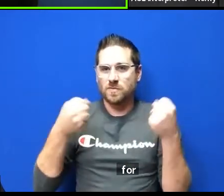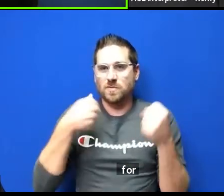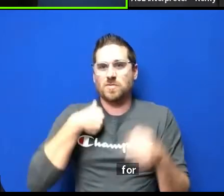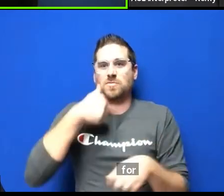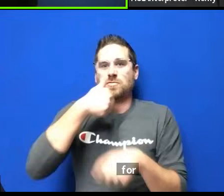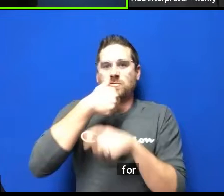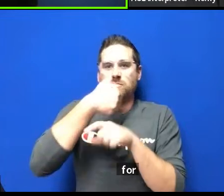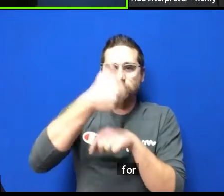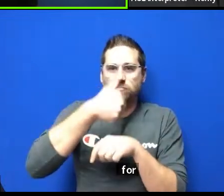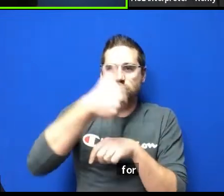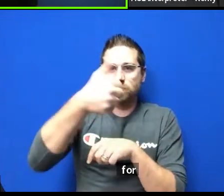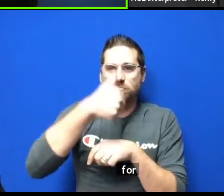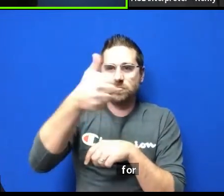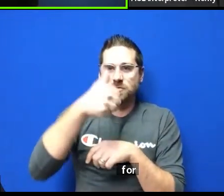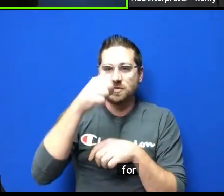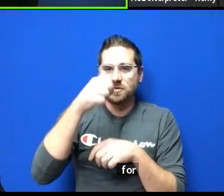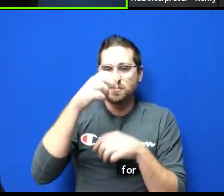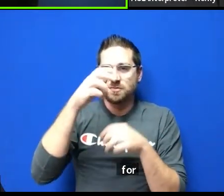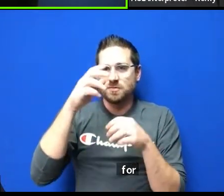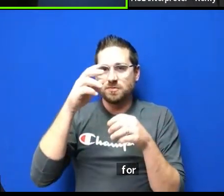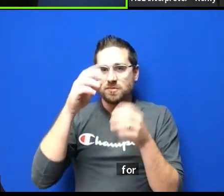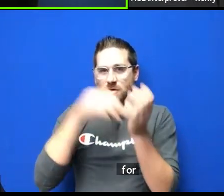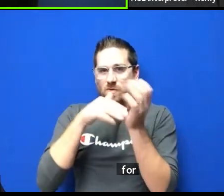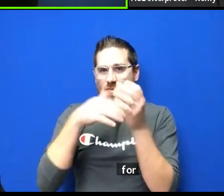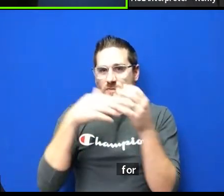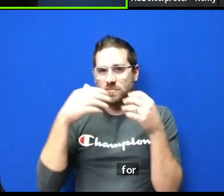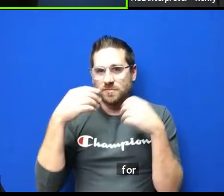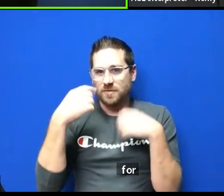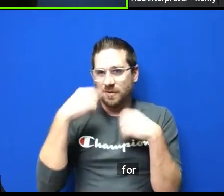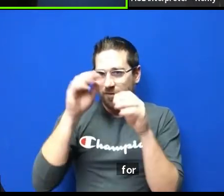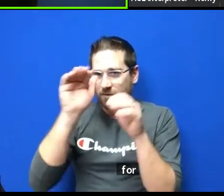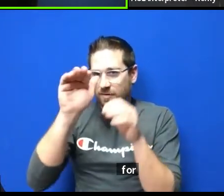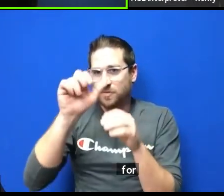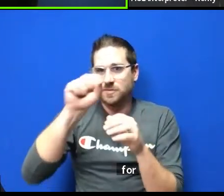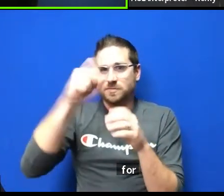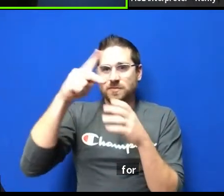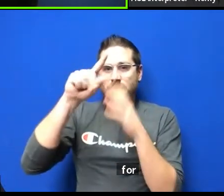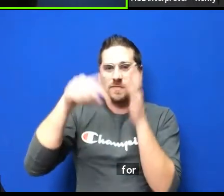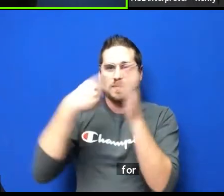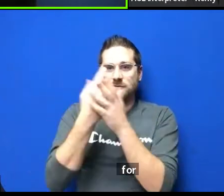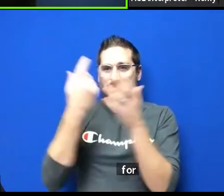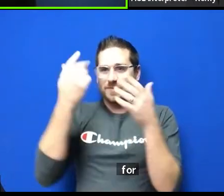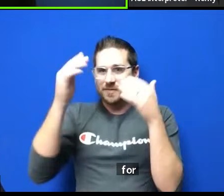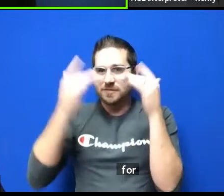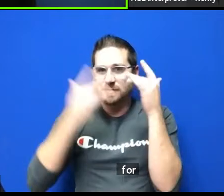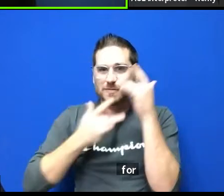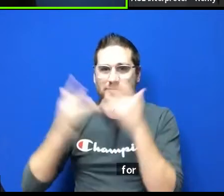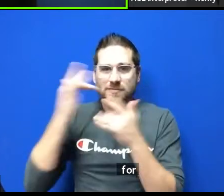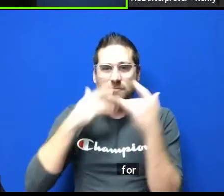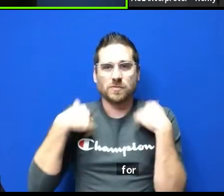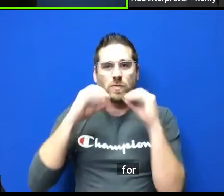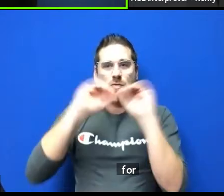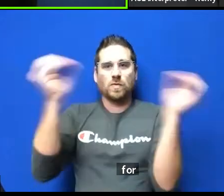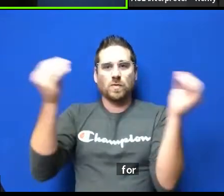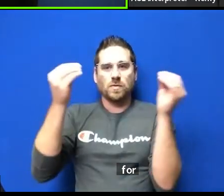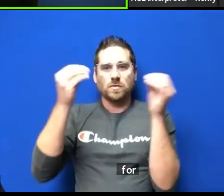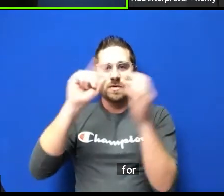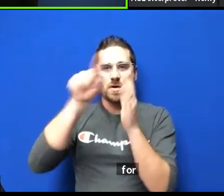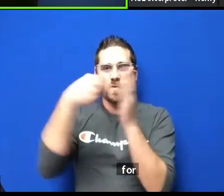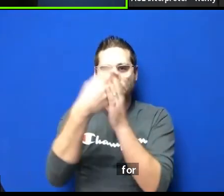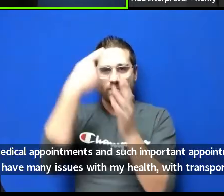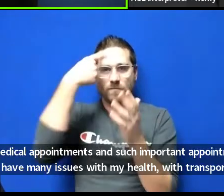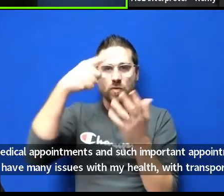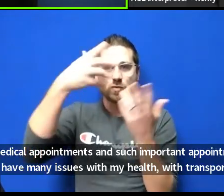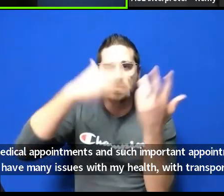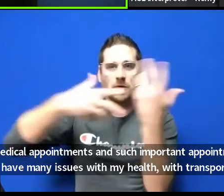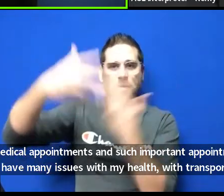have many issues with my health, with transportation, getting to the doctor's office, and